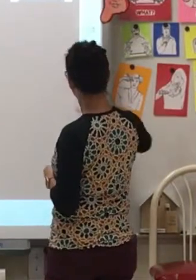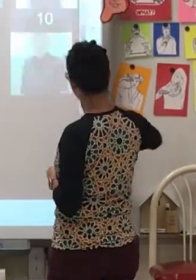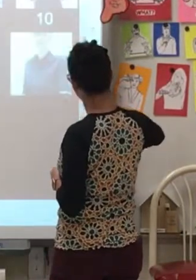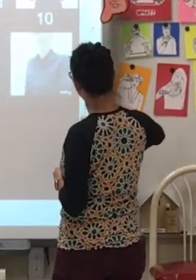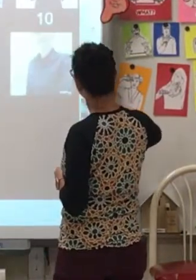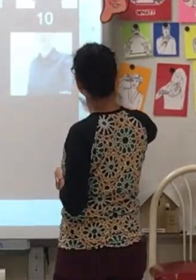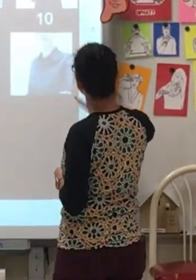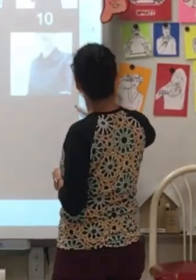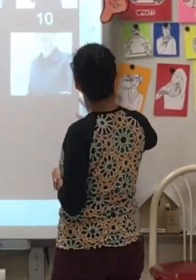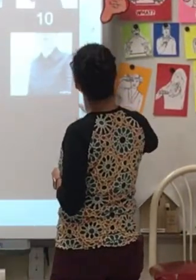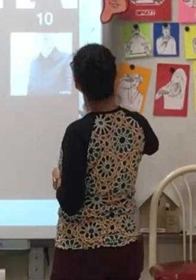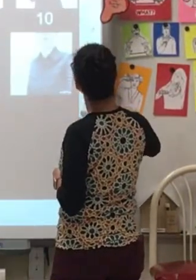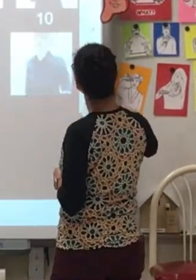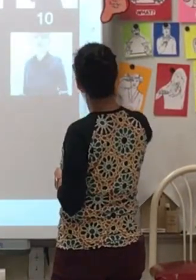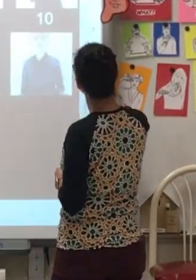Oh no.